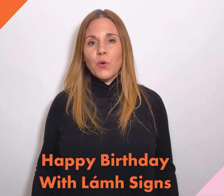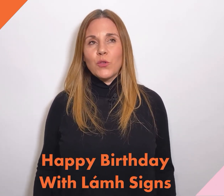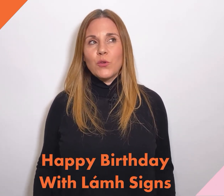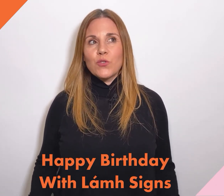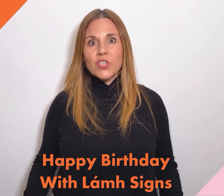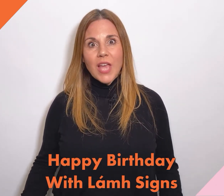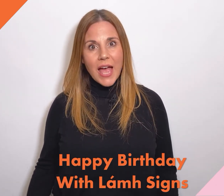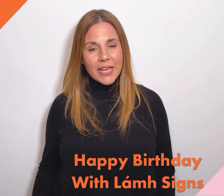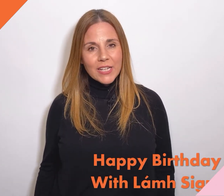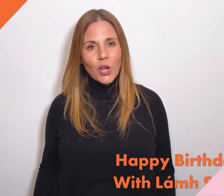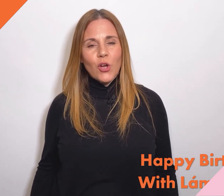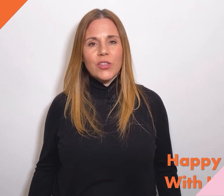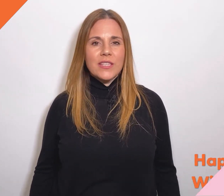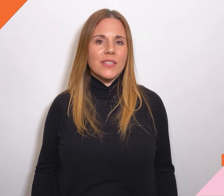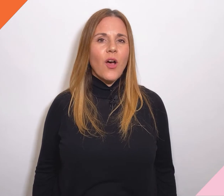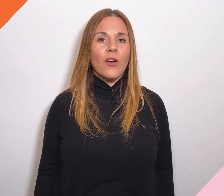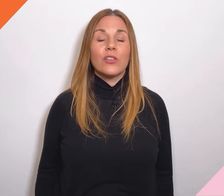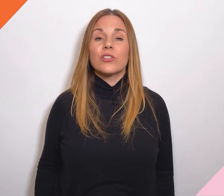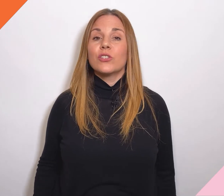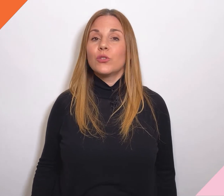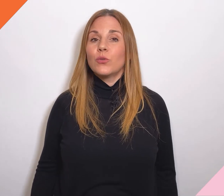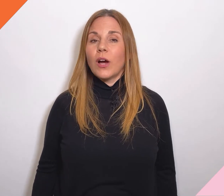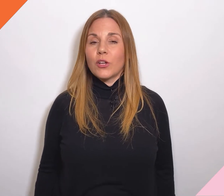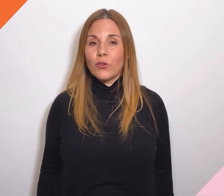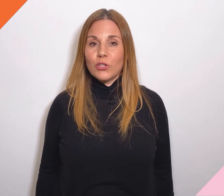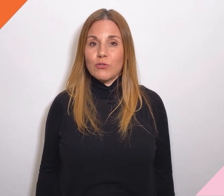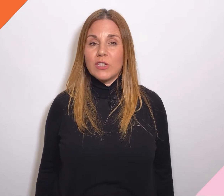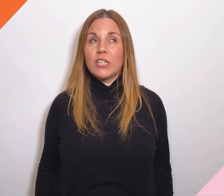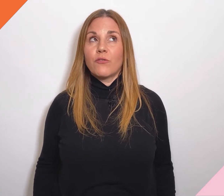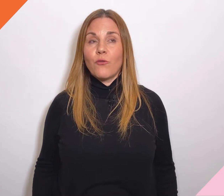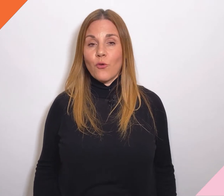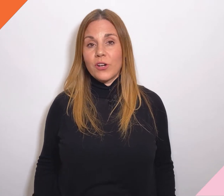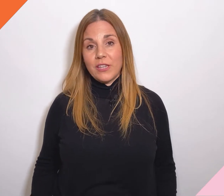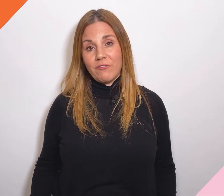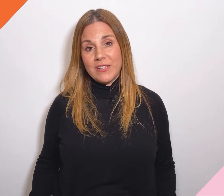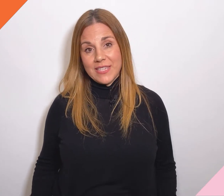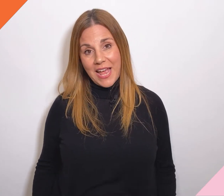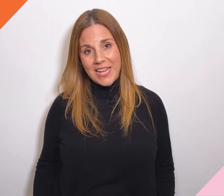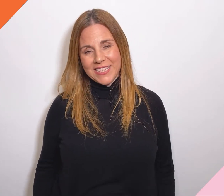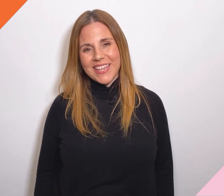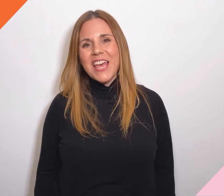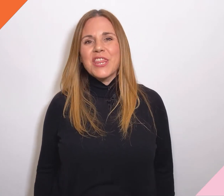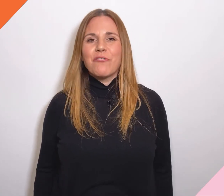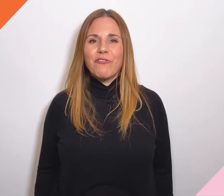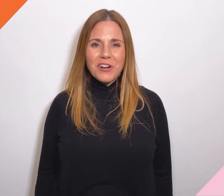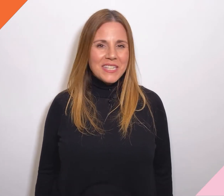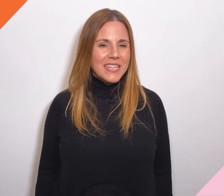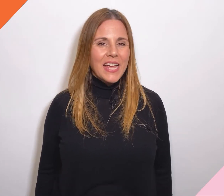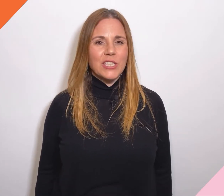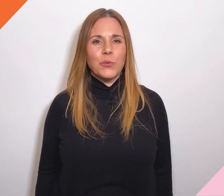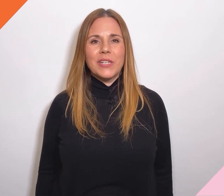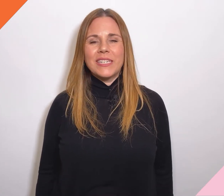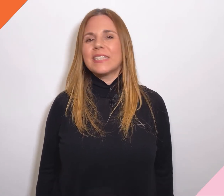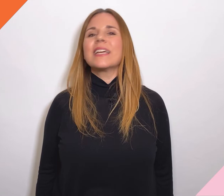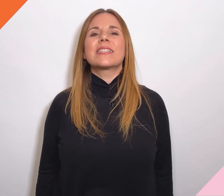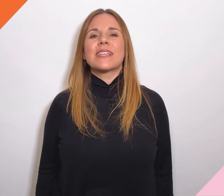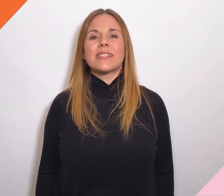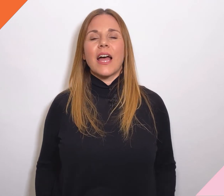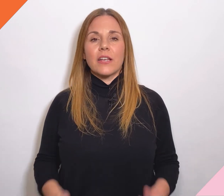to sign along this song, you are going to need four different signs. The first sign you will need is the sign